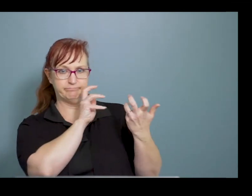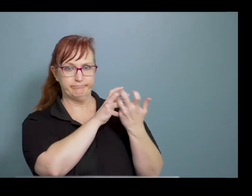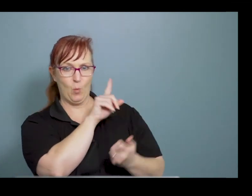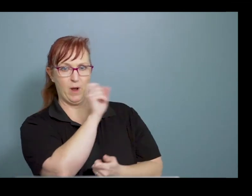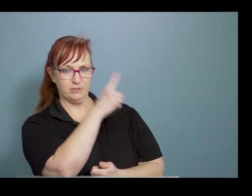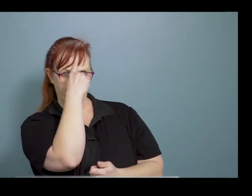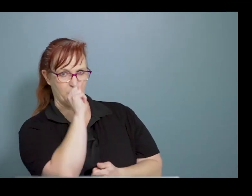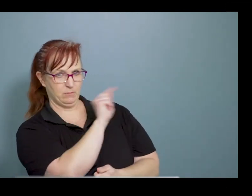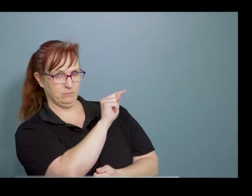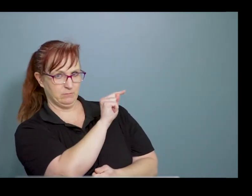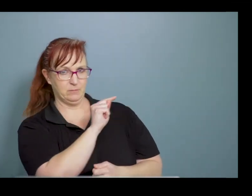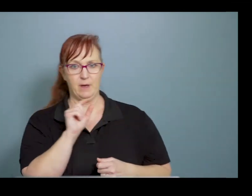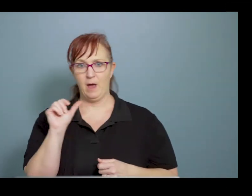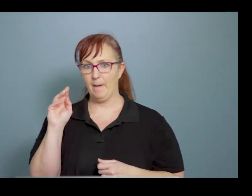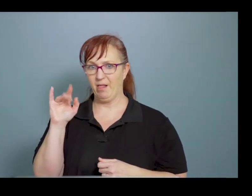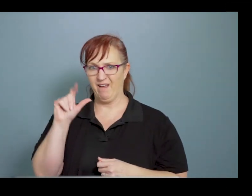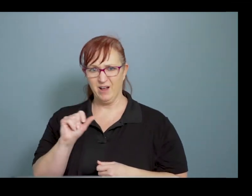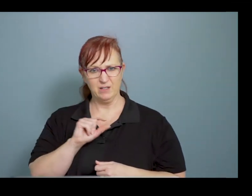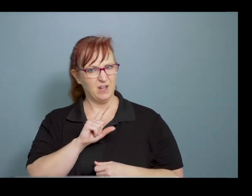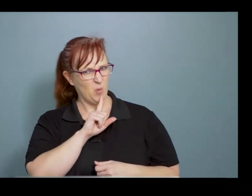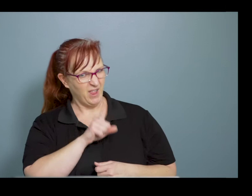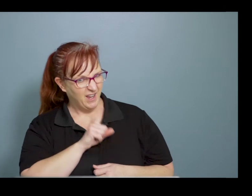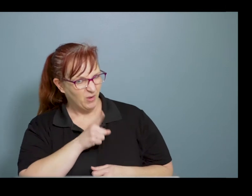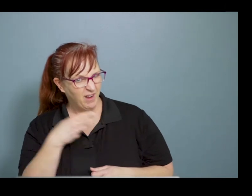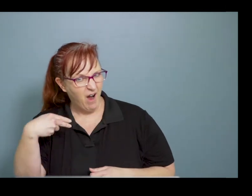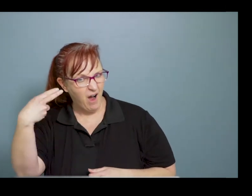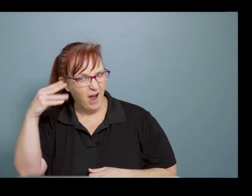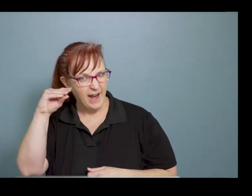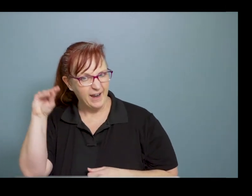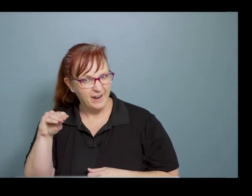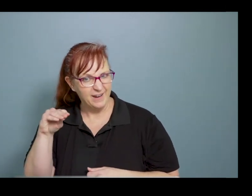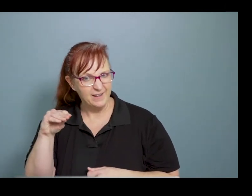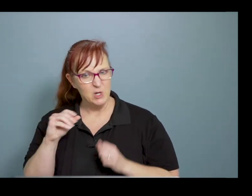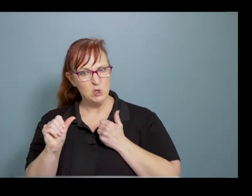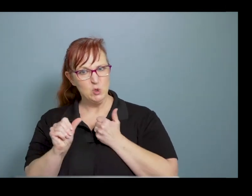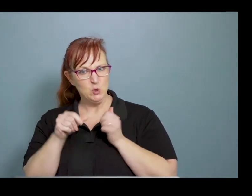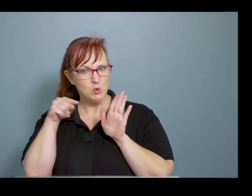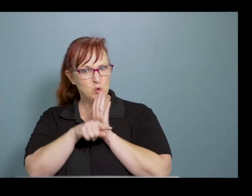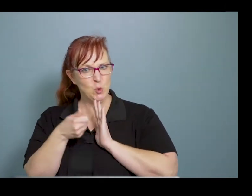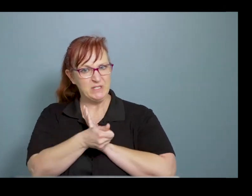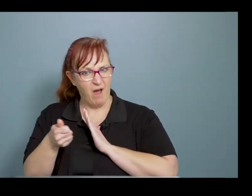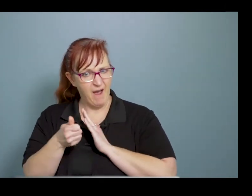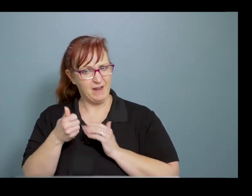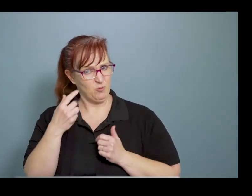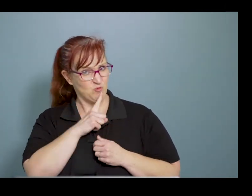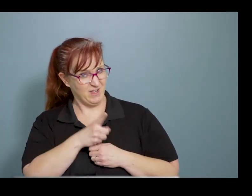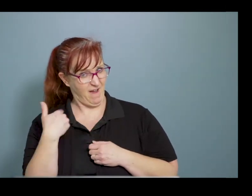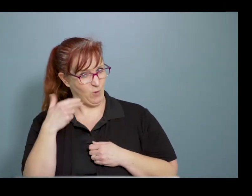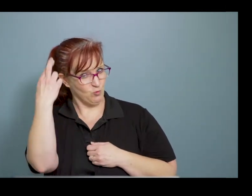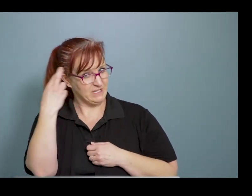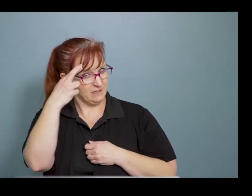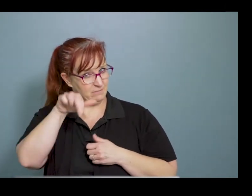Gordon had a question about the high rate of suicide here in Idaho and some of the reasons behind